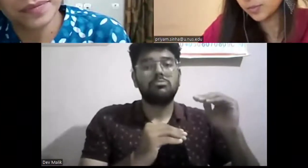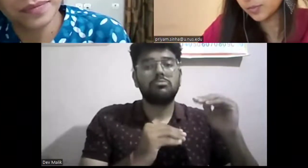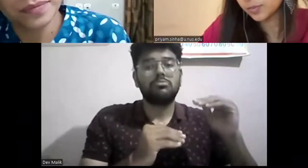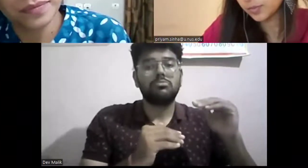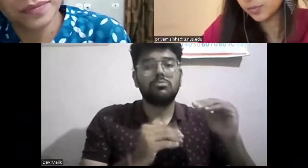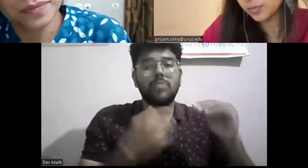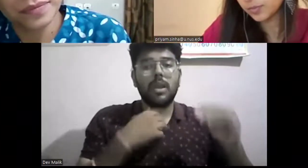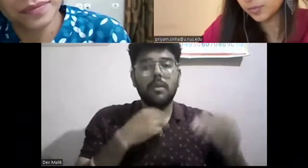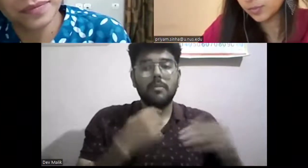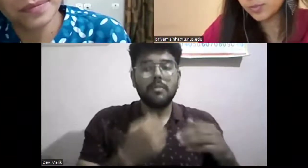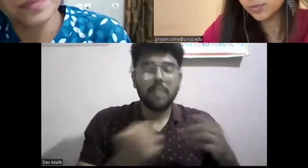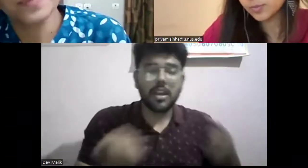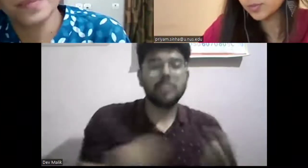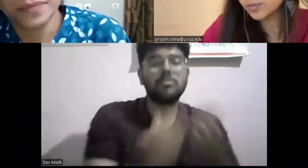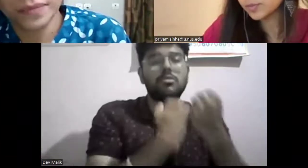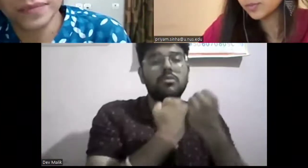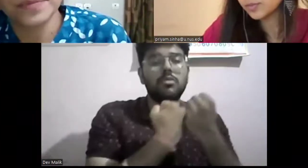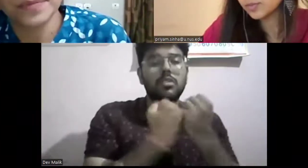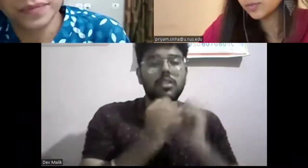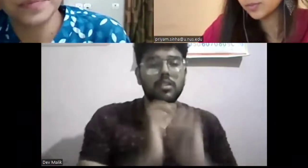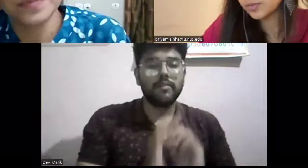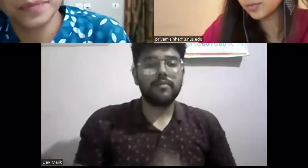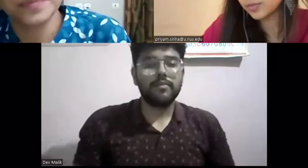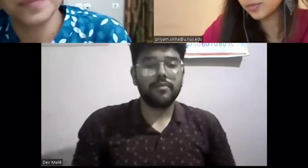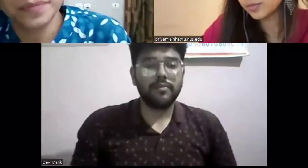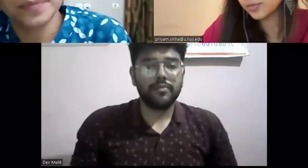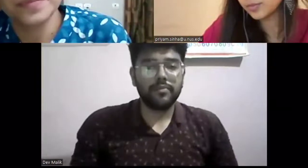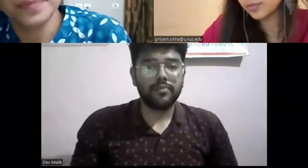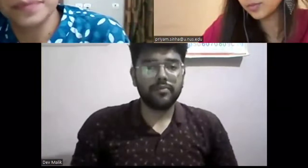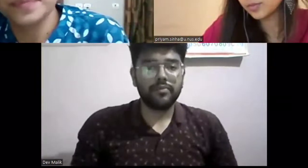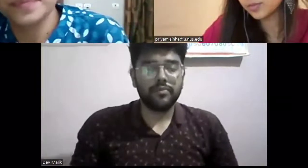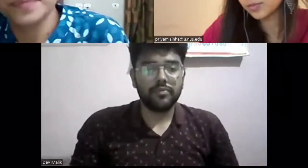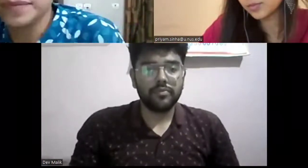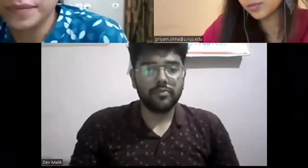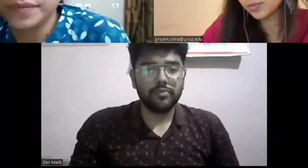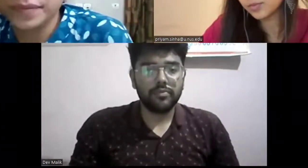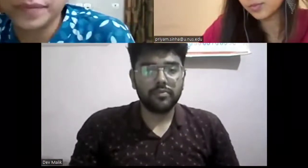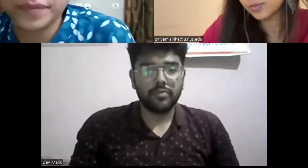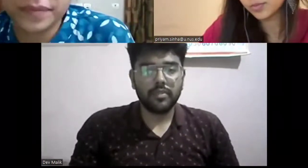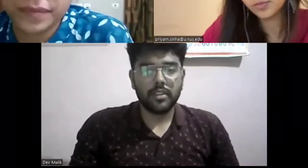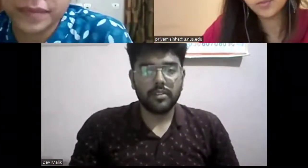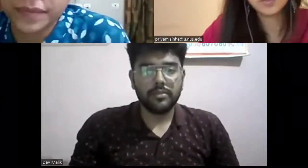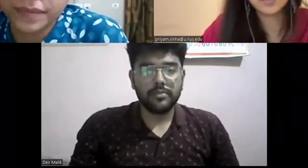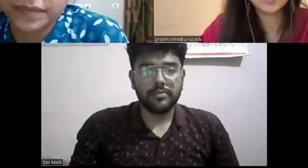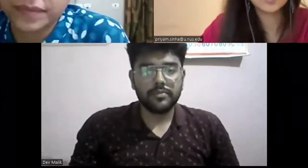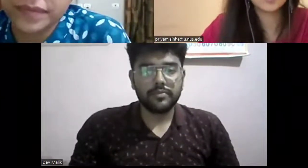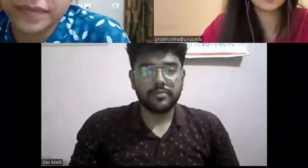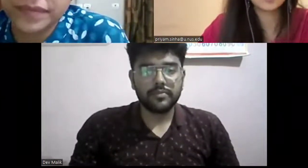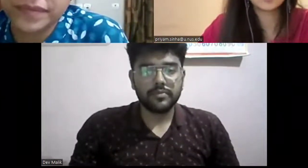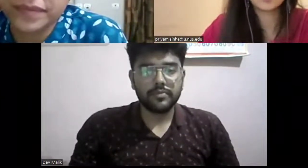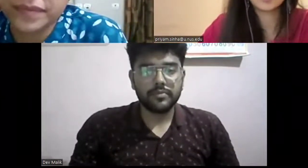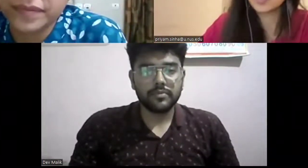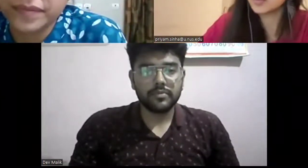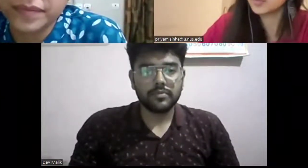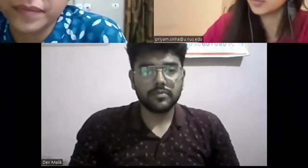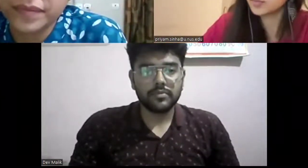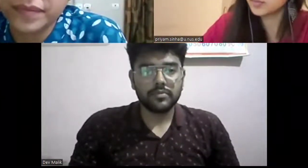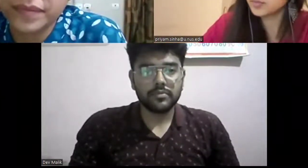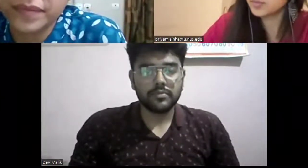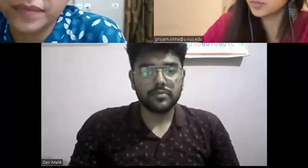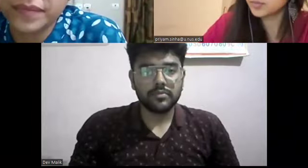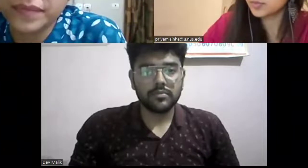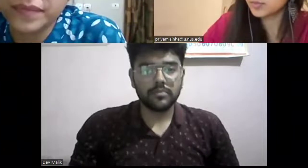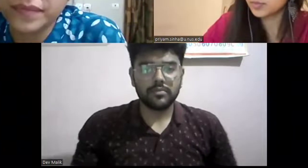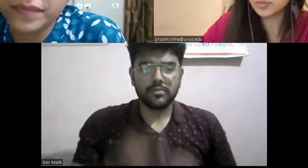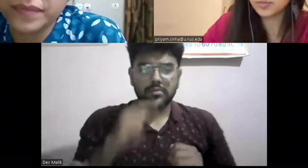not everyone has that sort of. I mean, the entire super crib phenomenon, what Michelle and Snyder maybe. So, is it